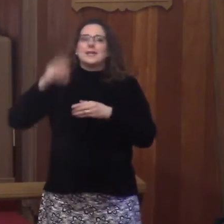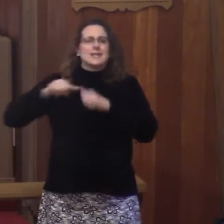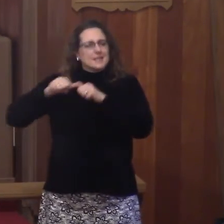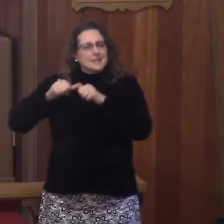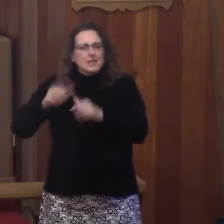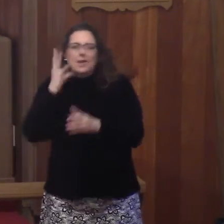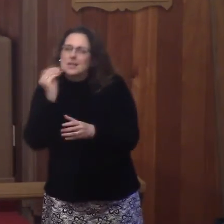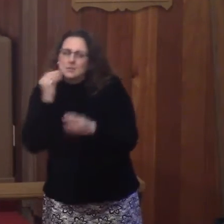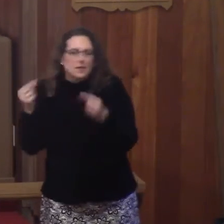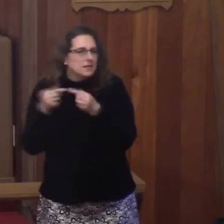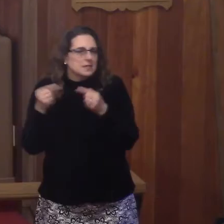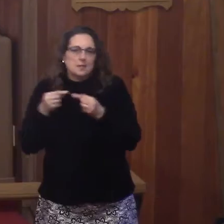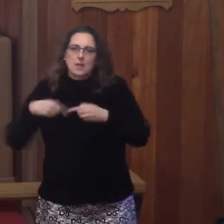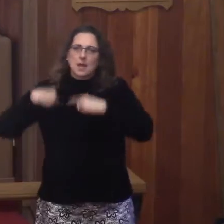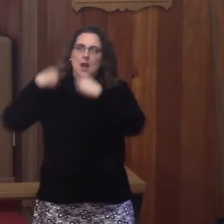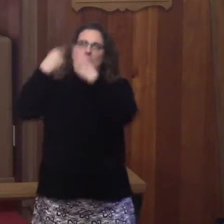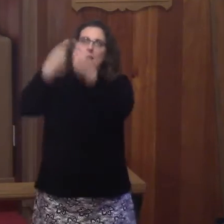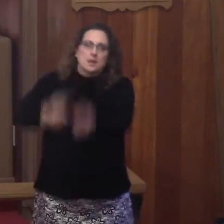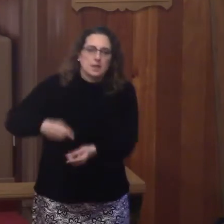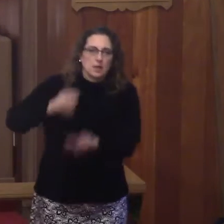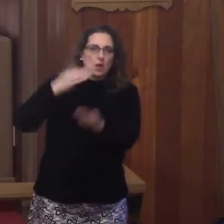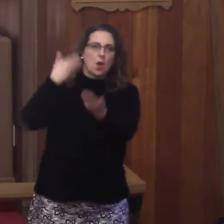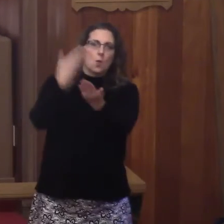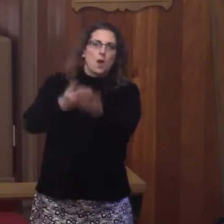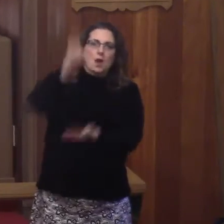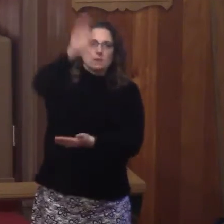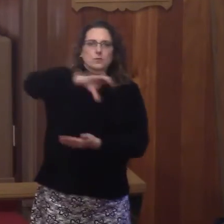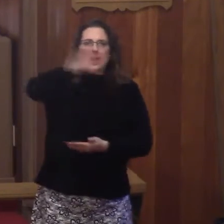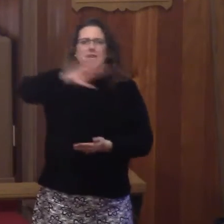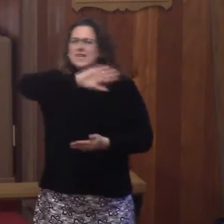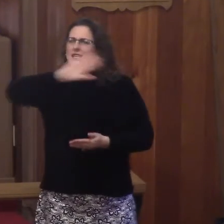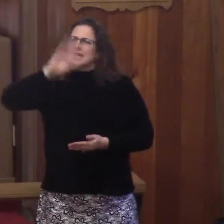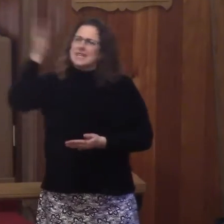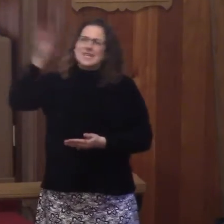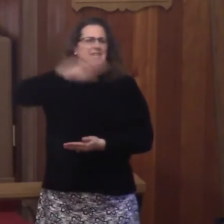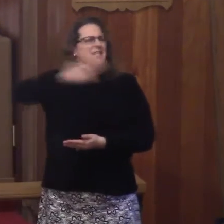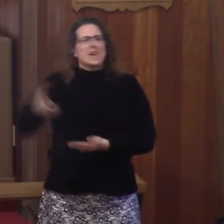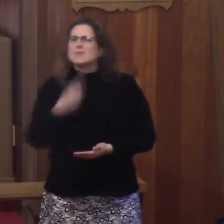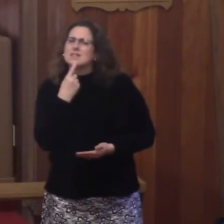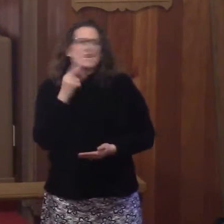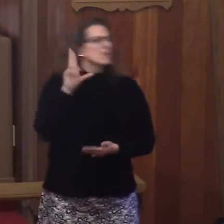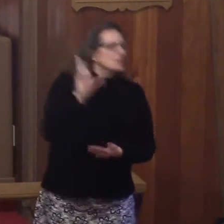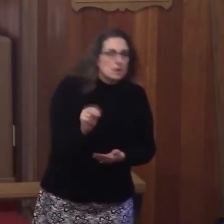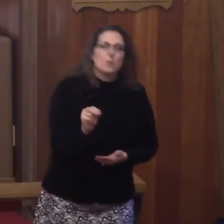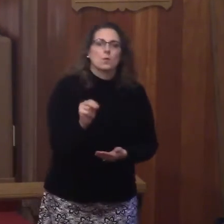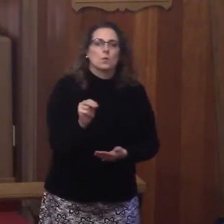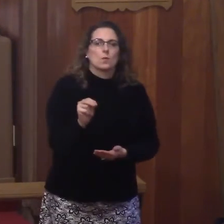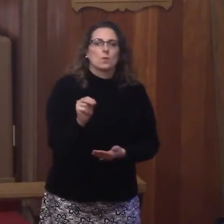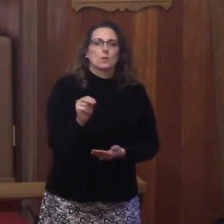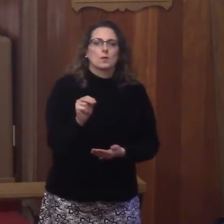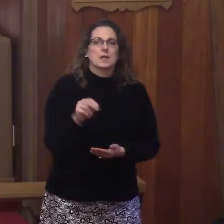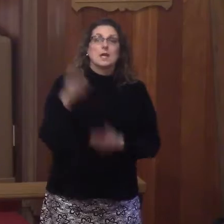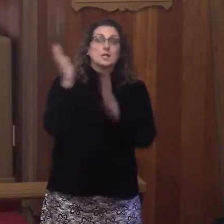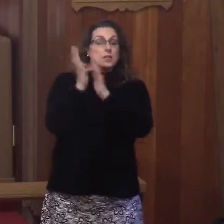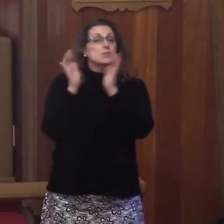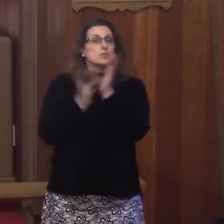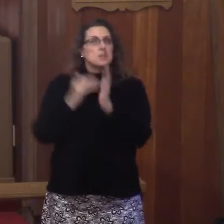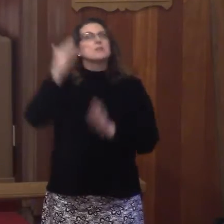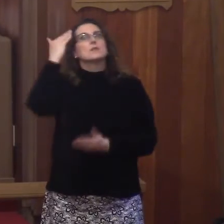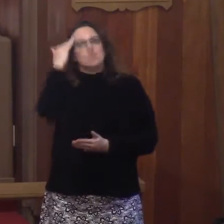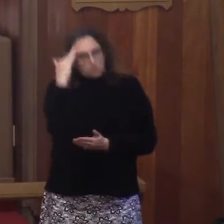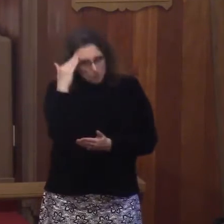never looked back, never turned around, never said no. Think of this, Jesus